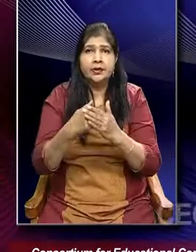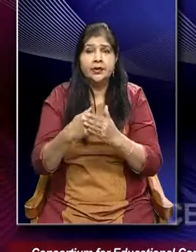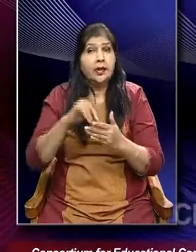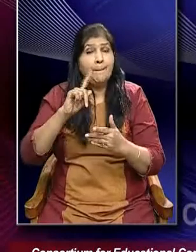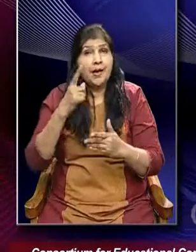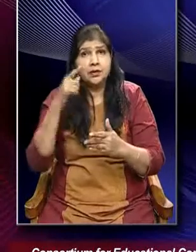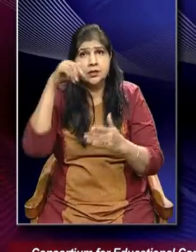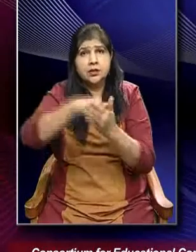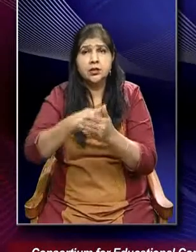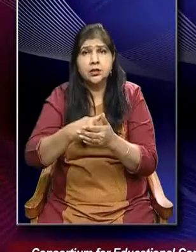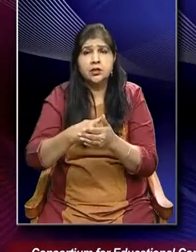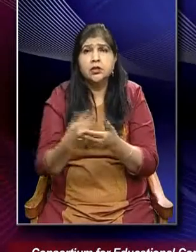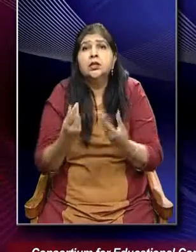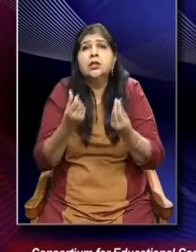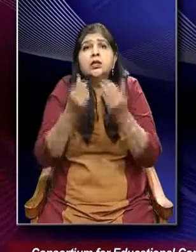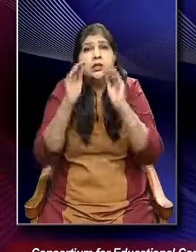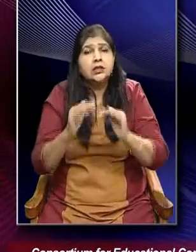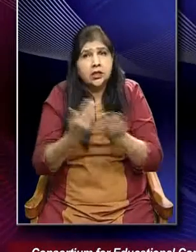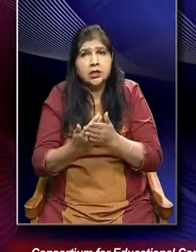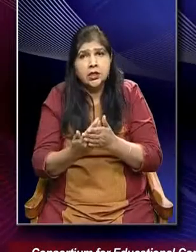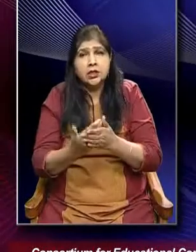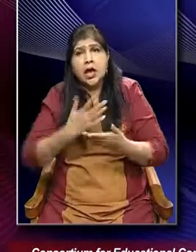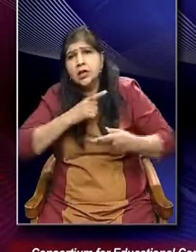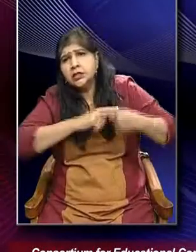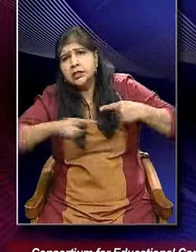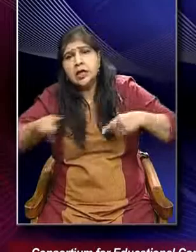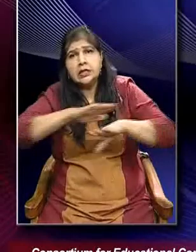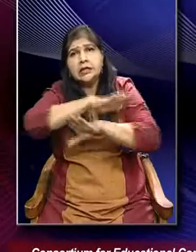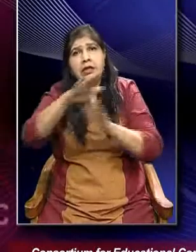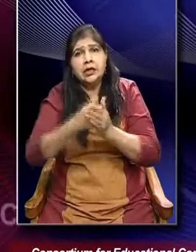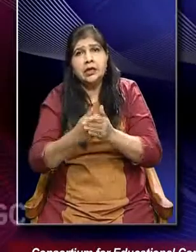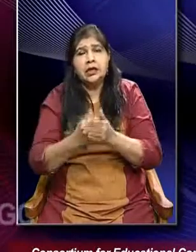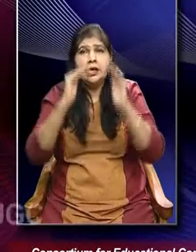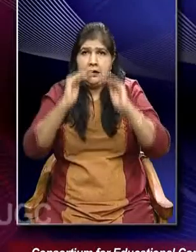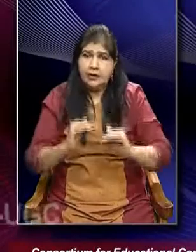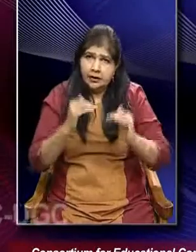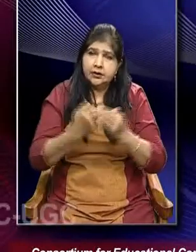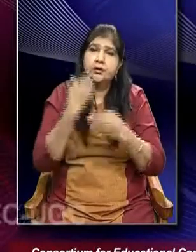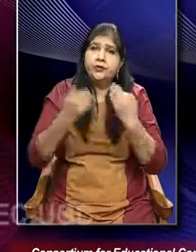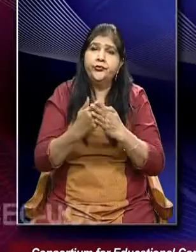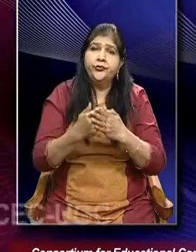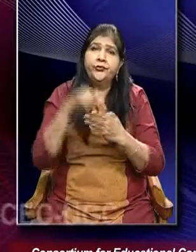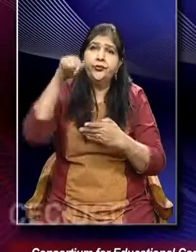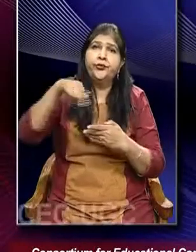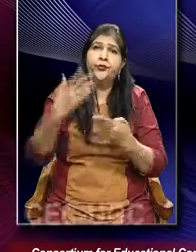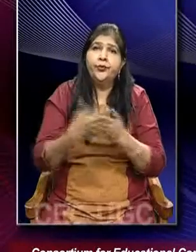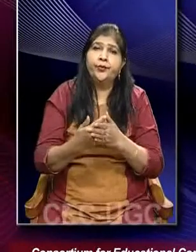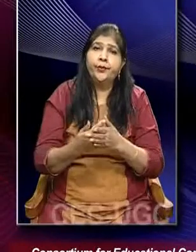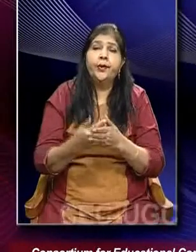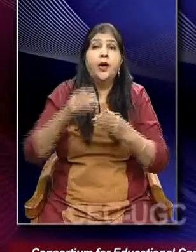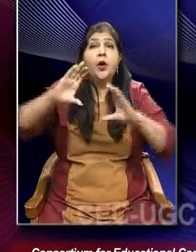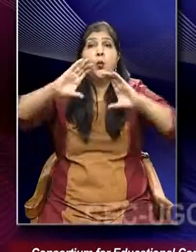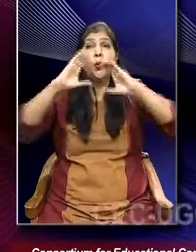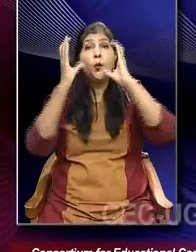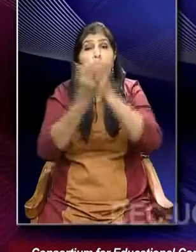essential to achieve a sustained reduction of